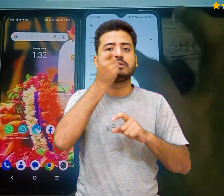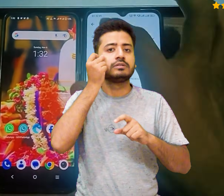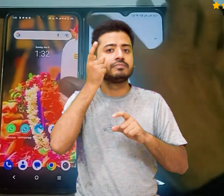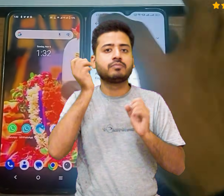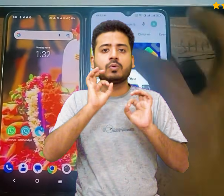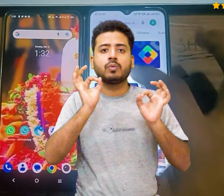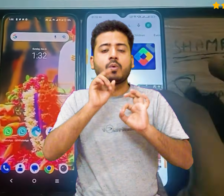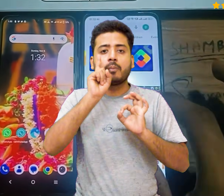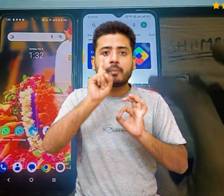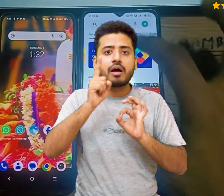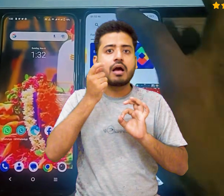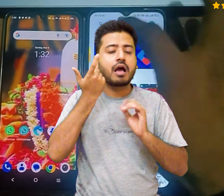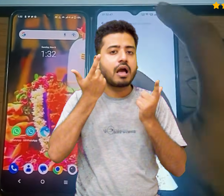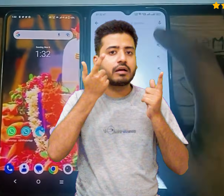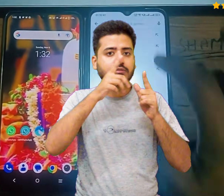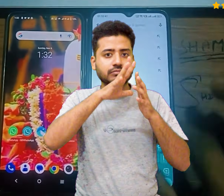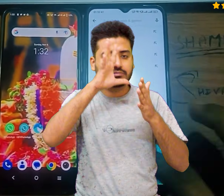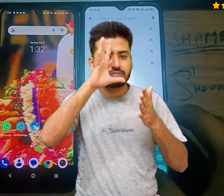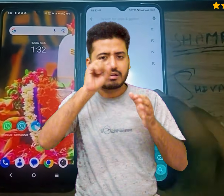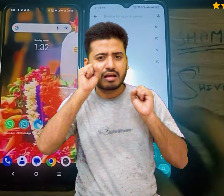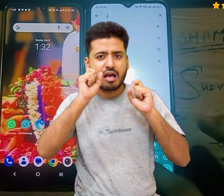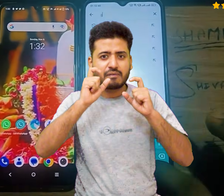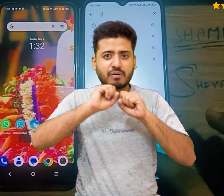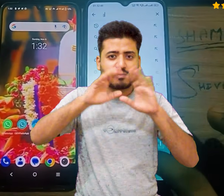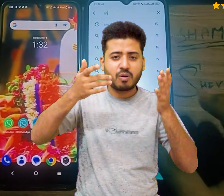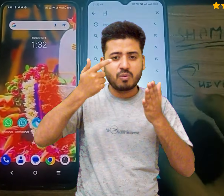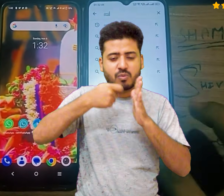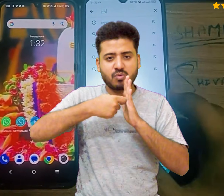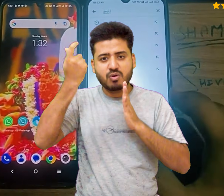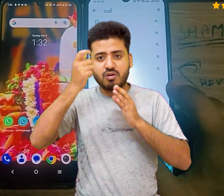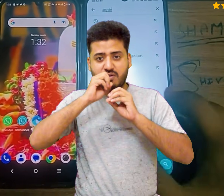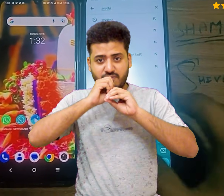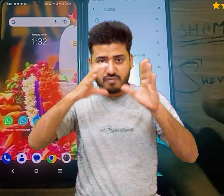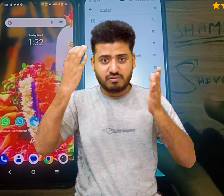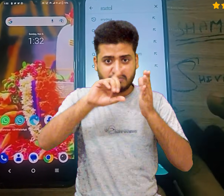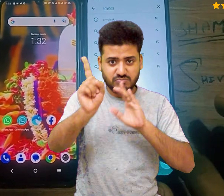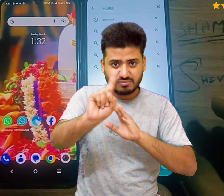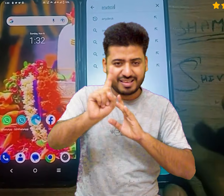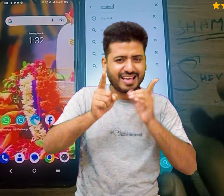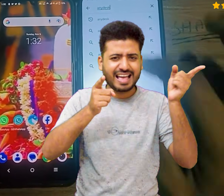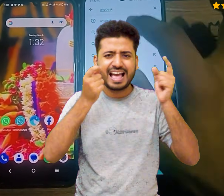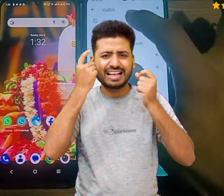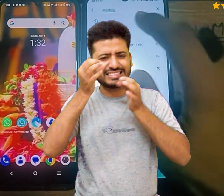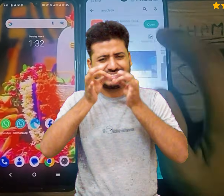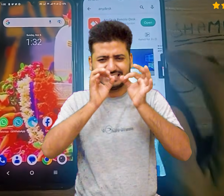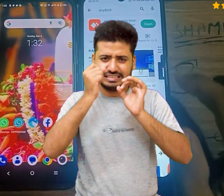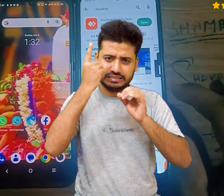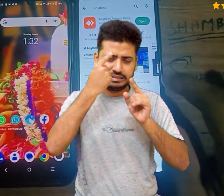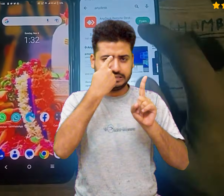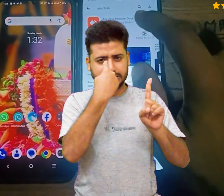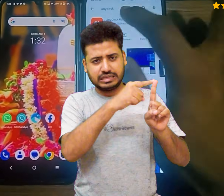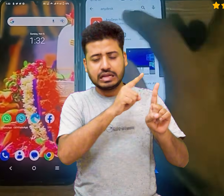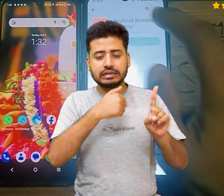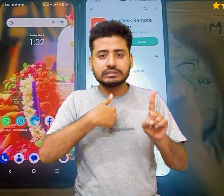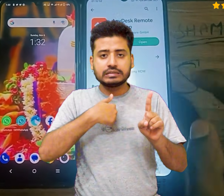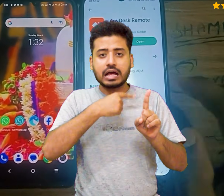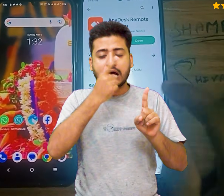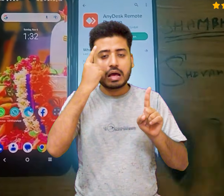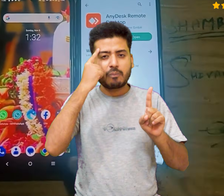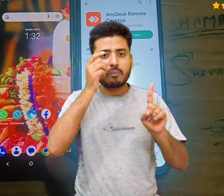poses a significant threat to your smartphone security and personal privacy. Unauthorized account access. Attackers can use your phone